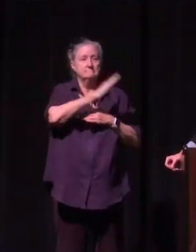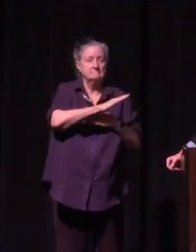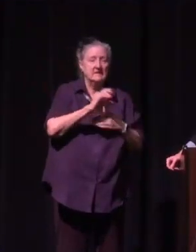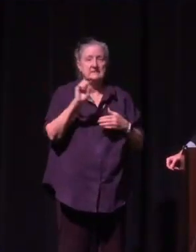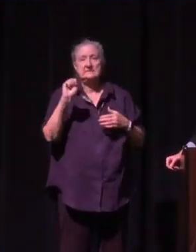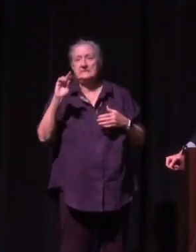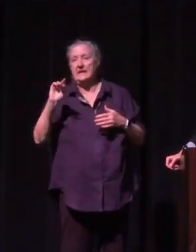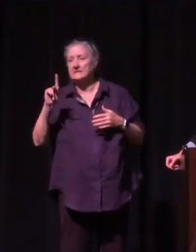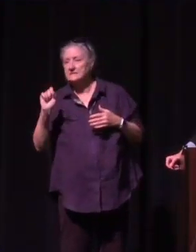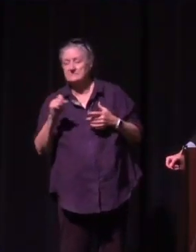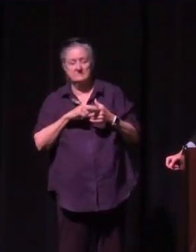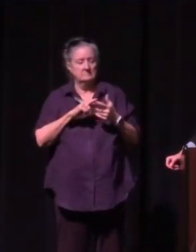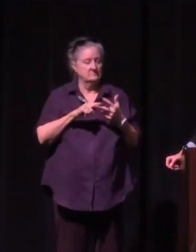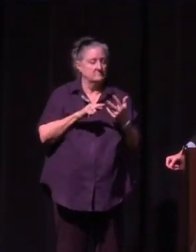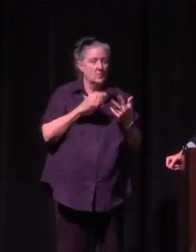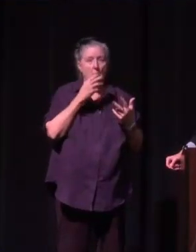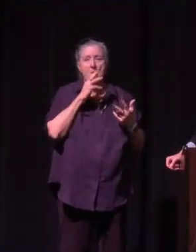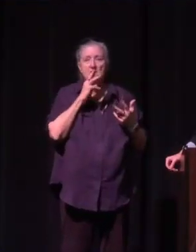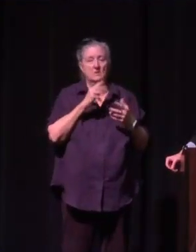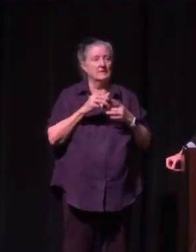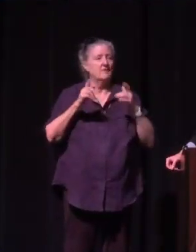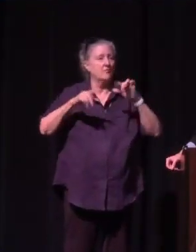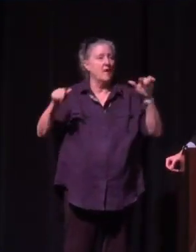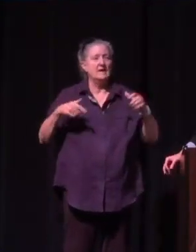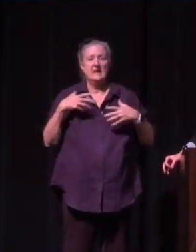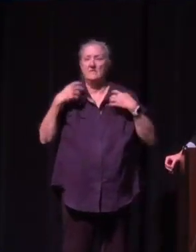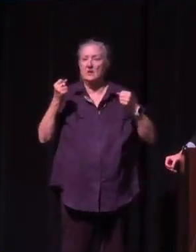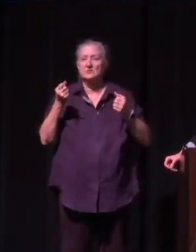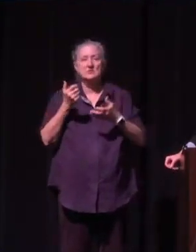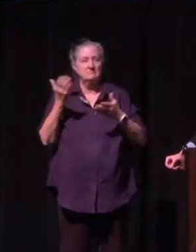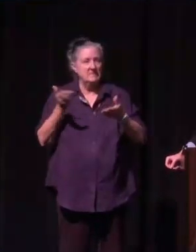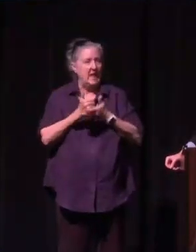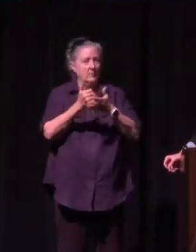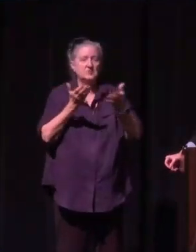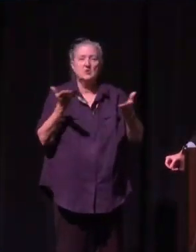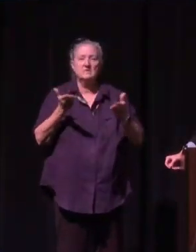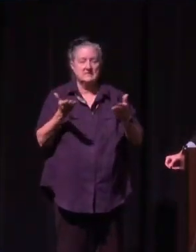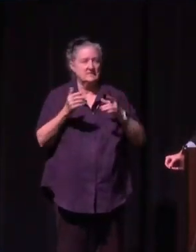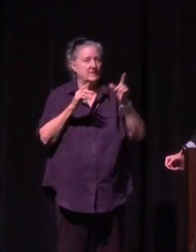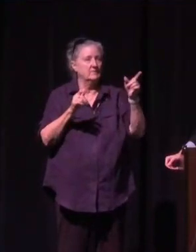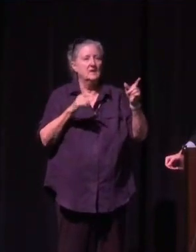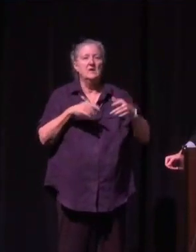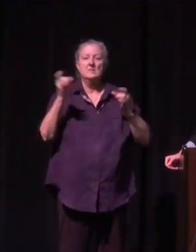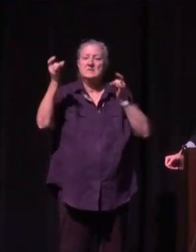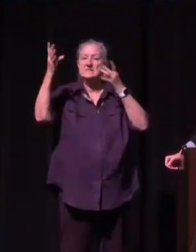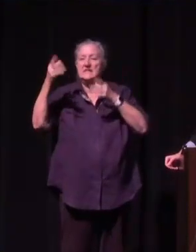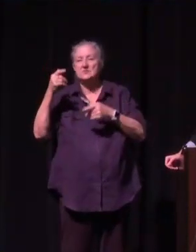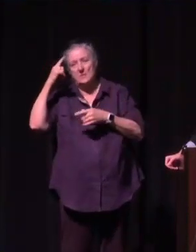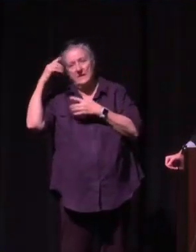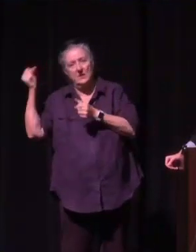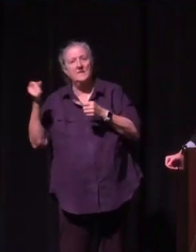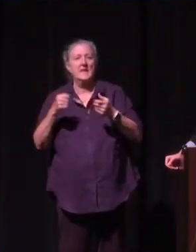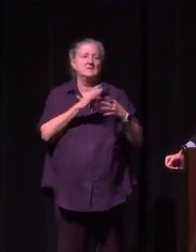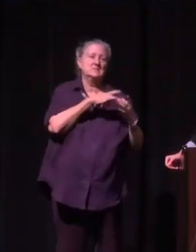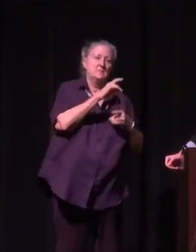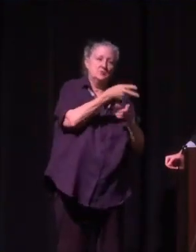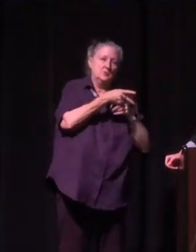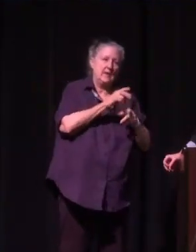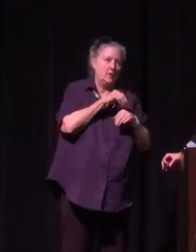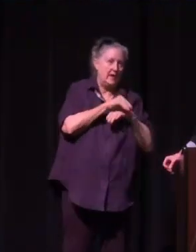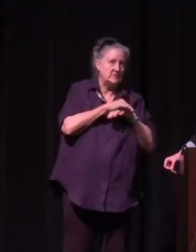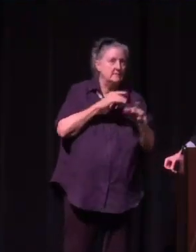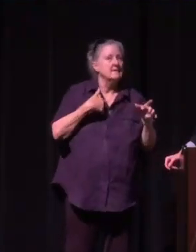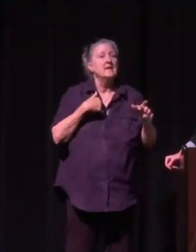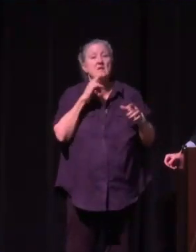snacks, water, and a variety of health services available as well, from disaster mental health and spiritual care counseling. So if